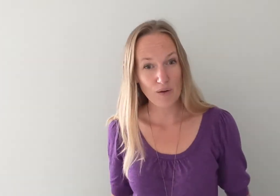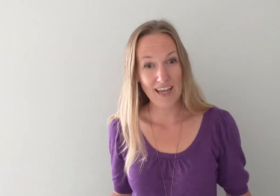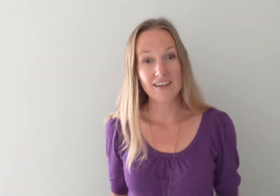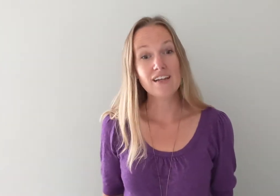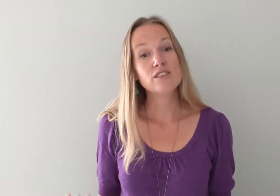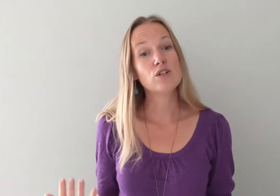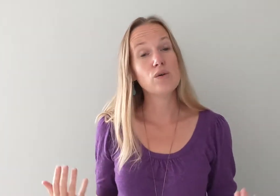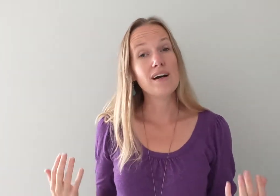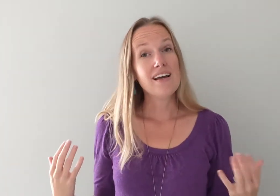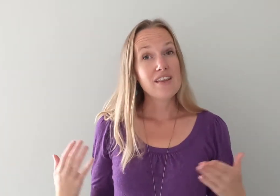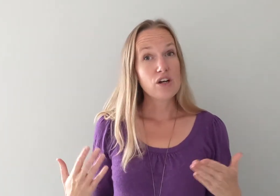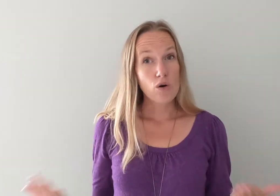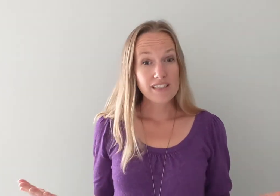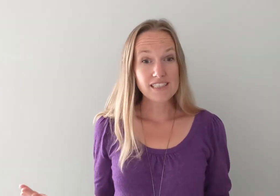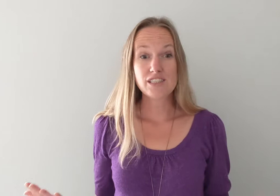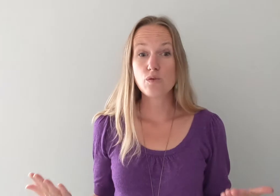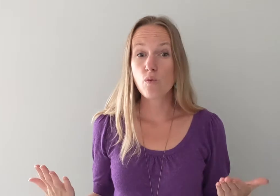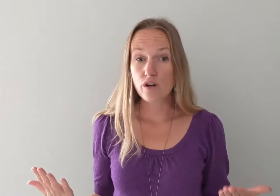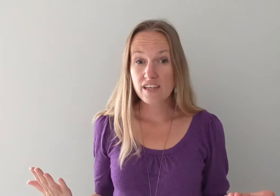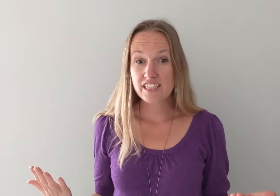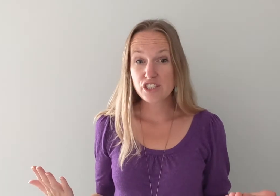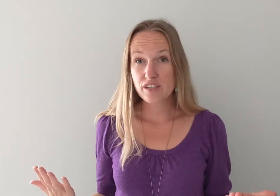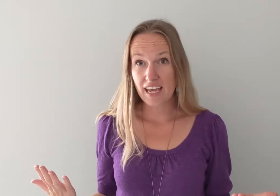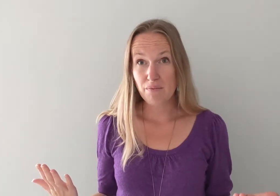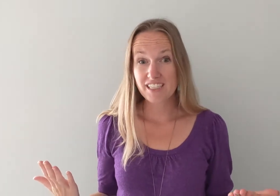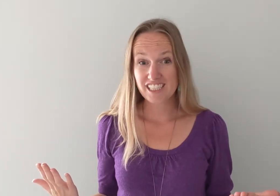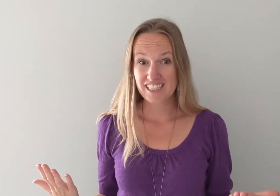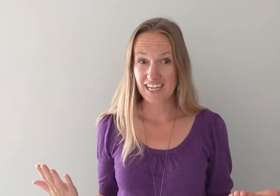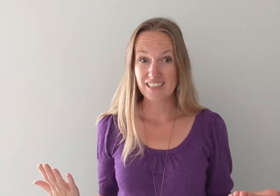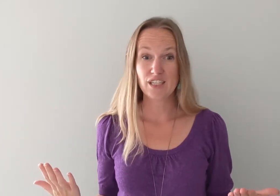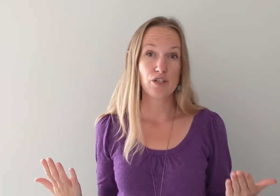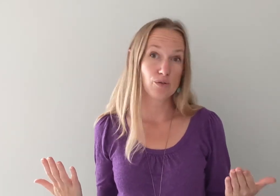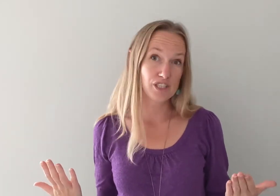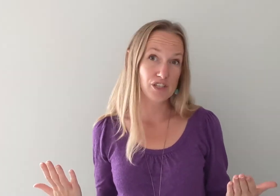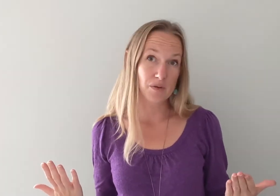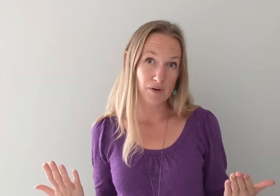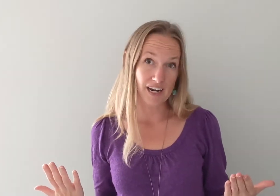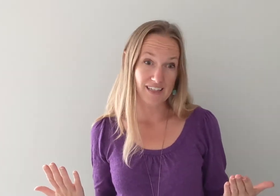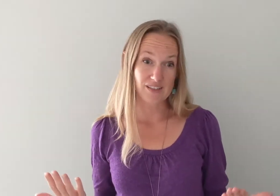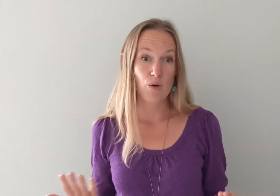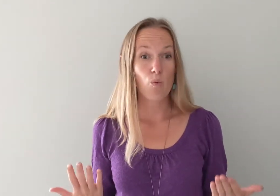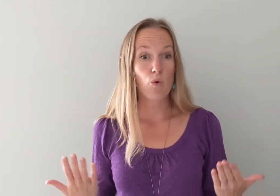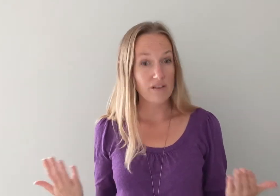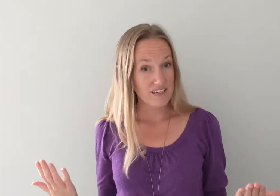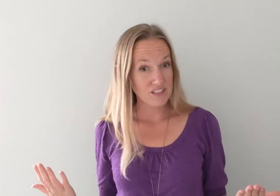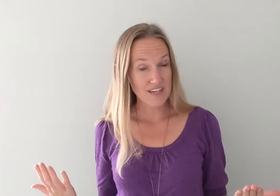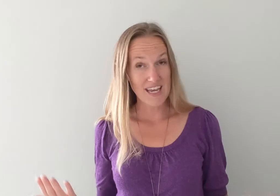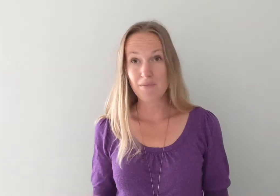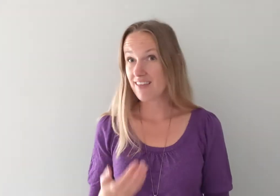Okay, so the chorus is worthy is your name, Jesus. You deserve the praise. Worthy is your name, and then